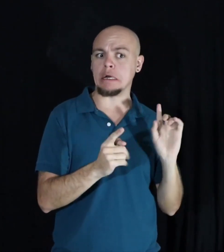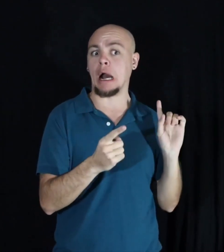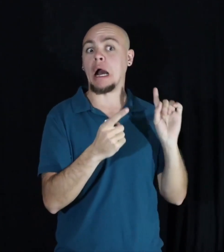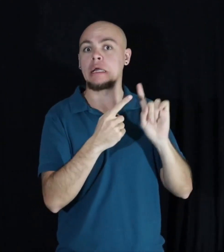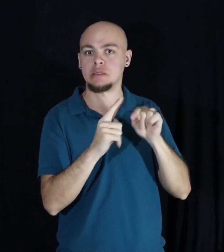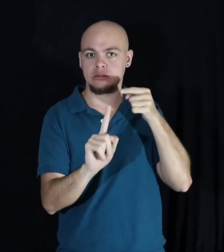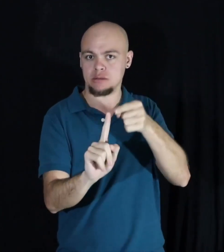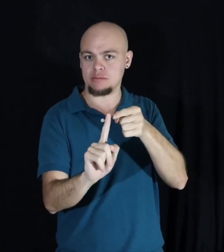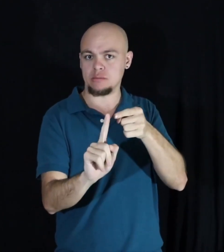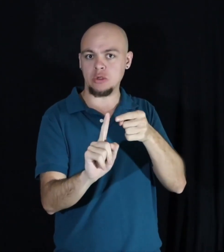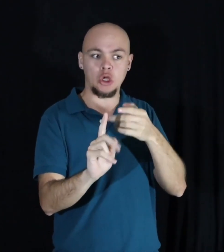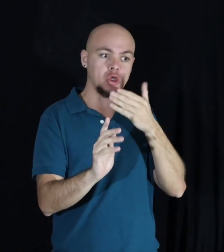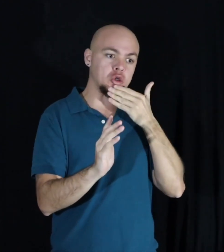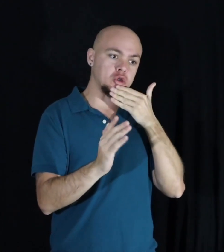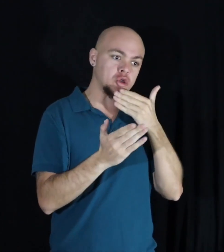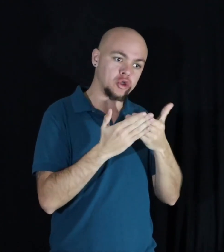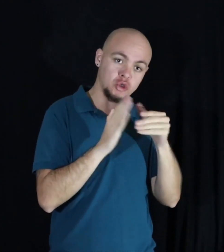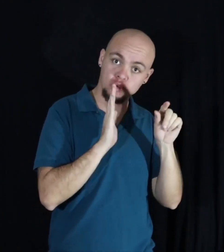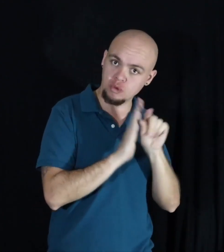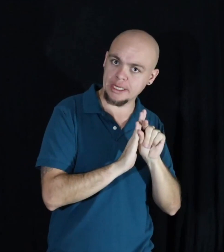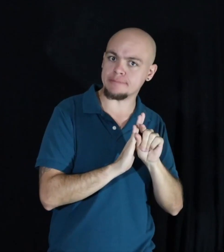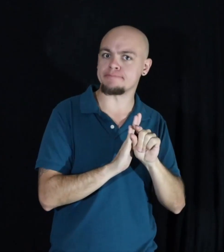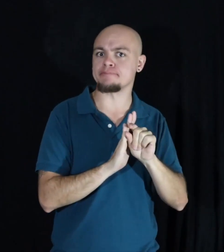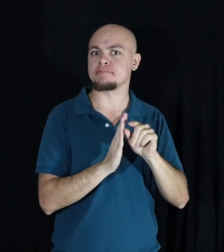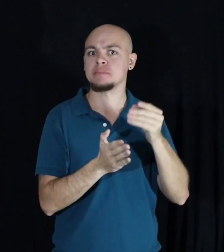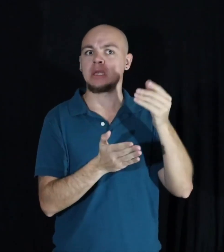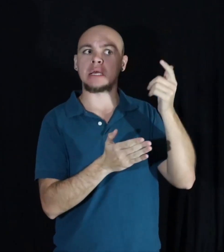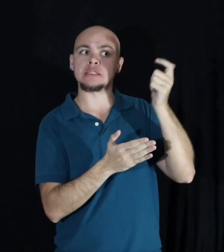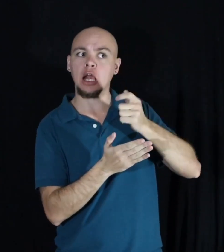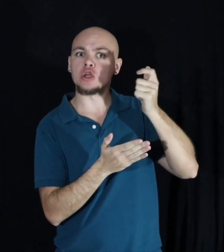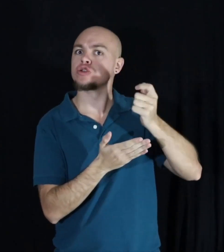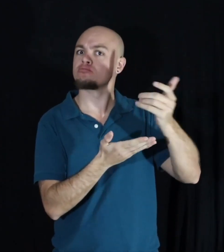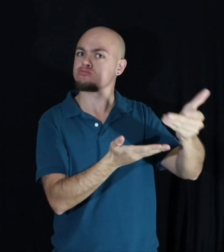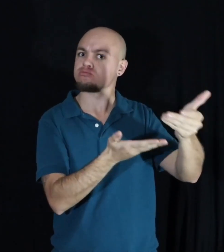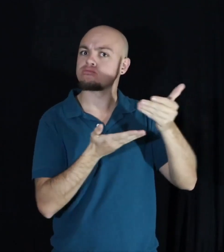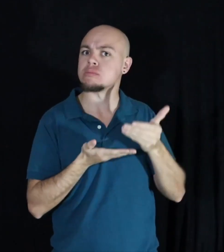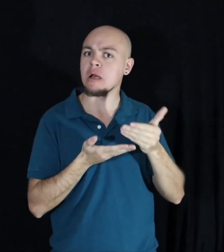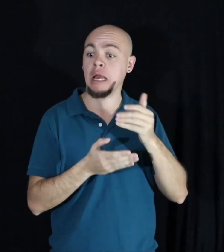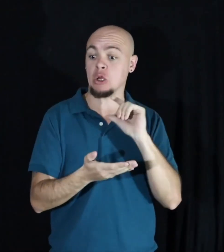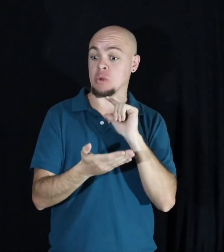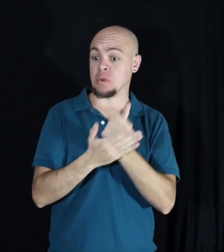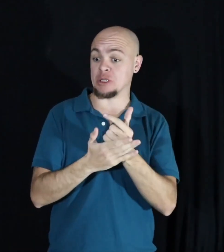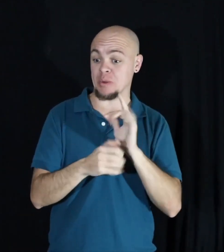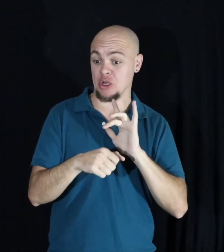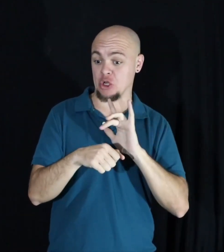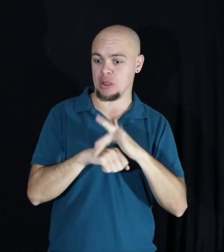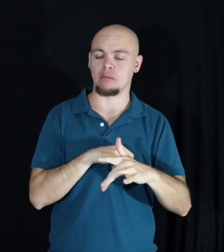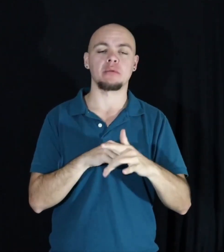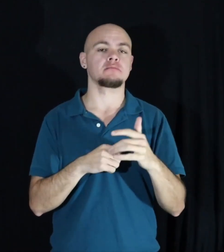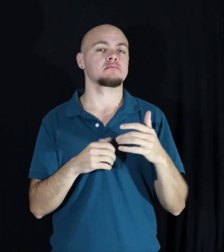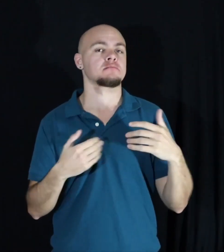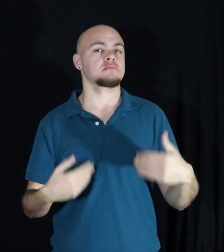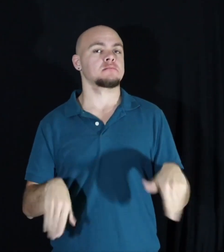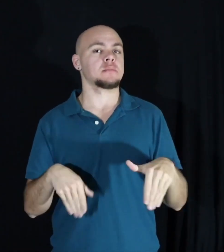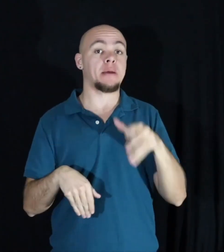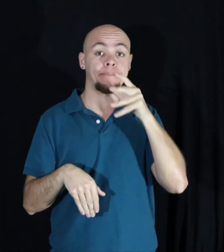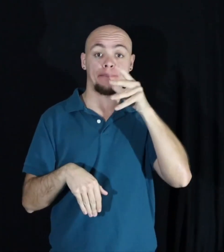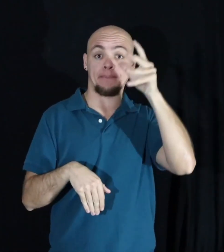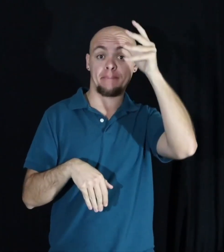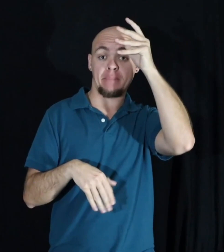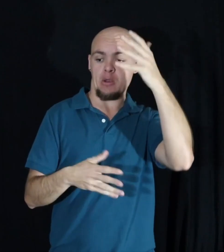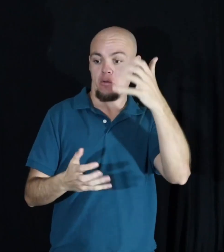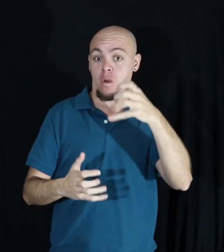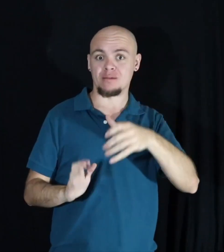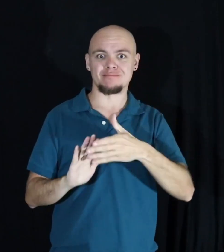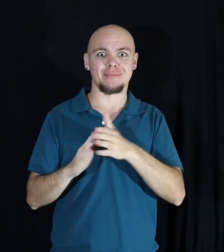grades. I got a scholarship. I graduated early. I was everything that every parent wanted to be proud